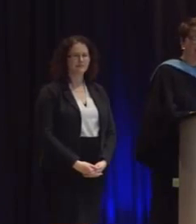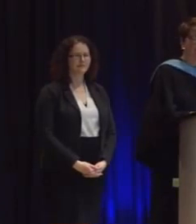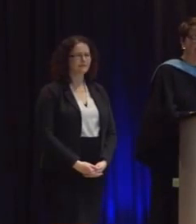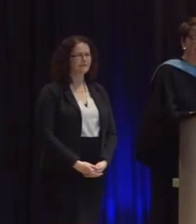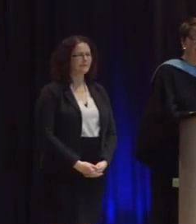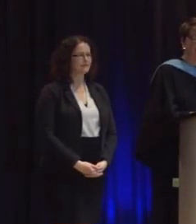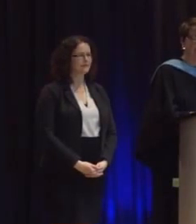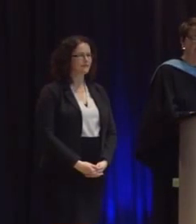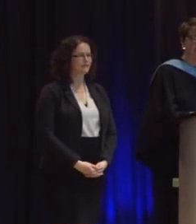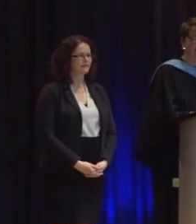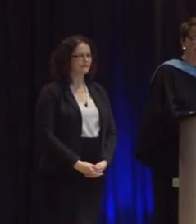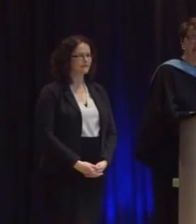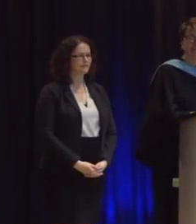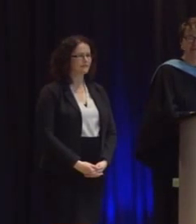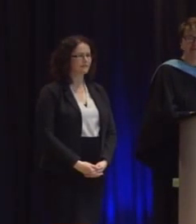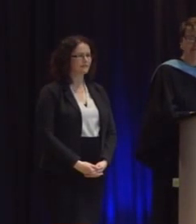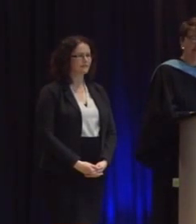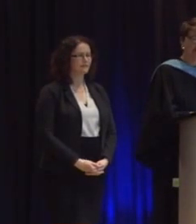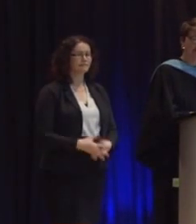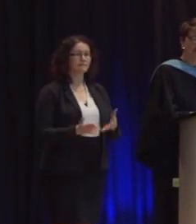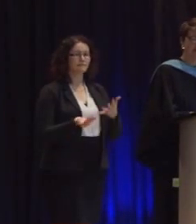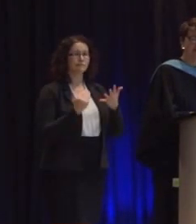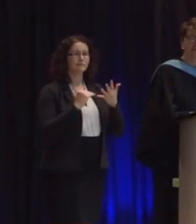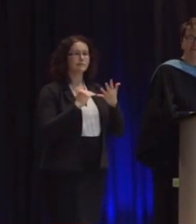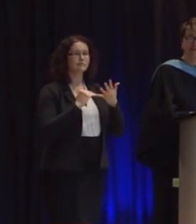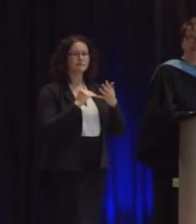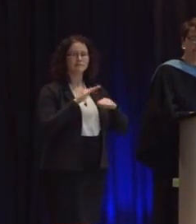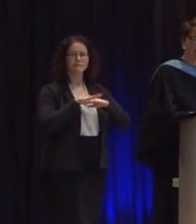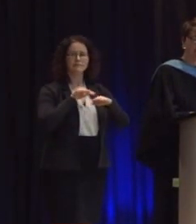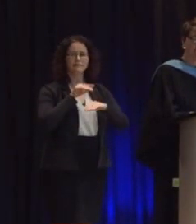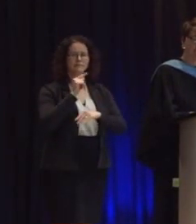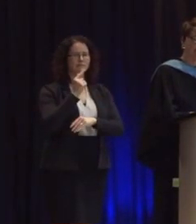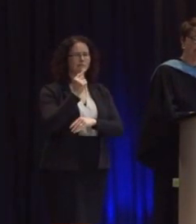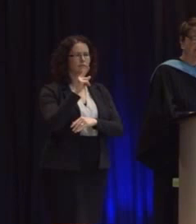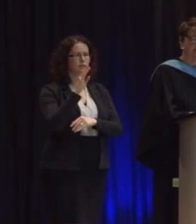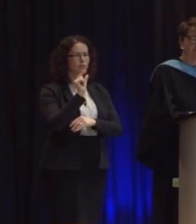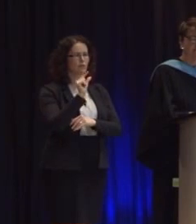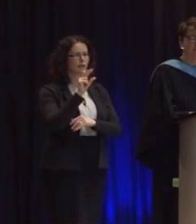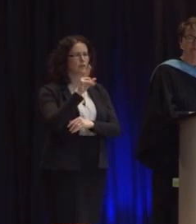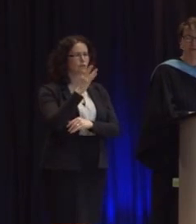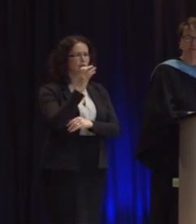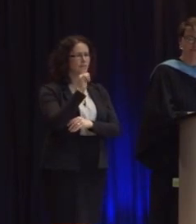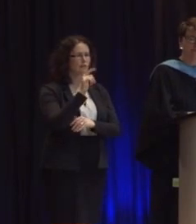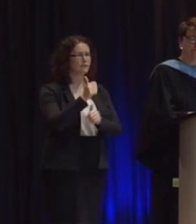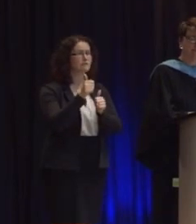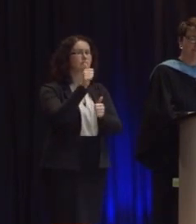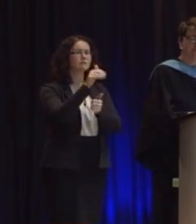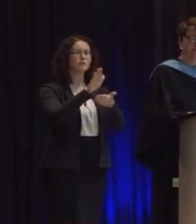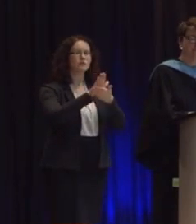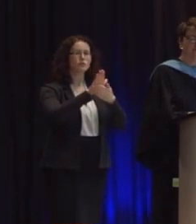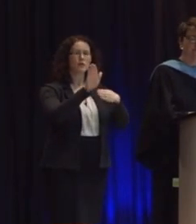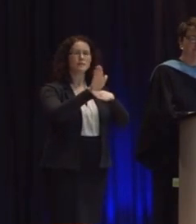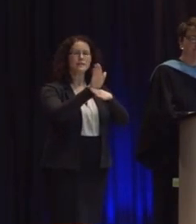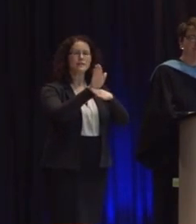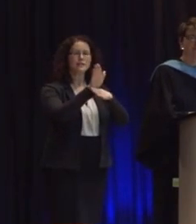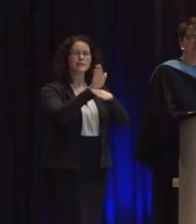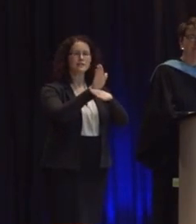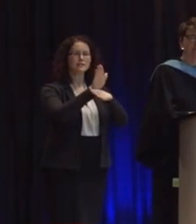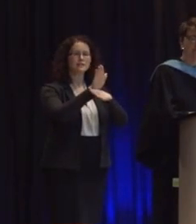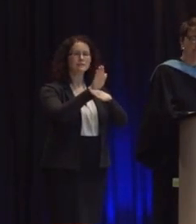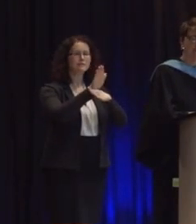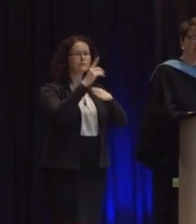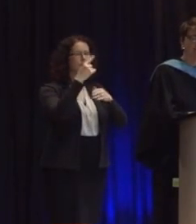We now welcome Greg Russell, Dean, School of Business, to come forward to present the Nova